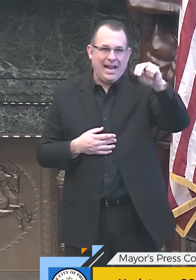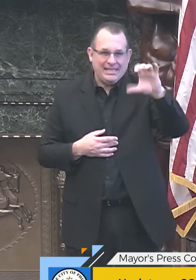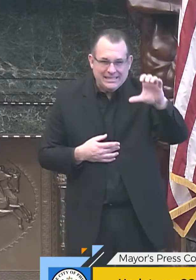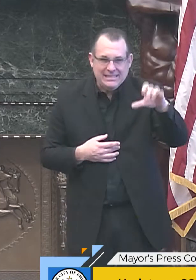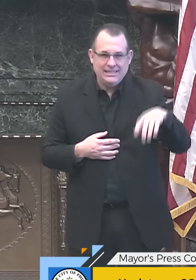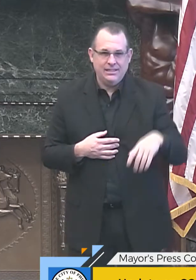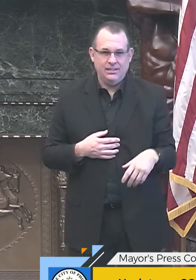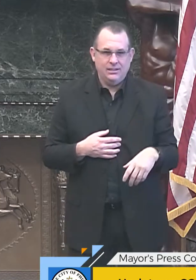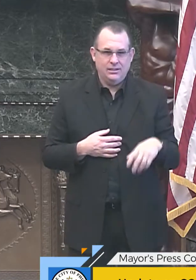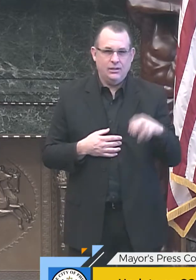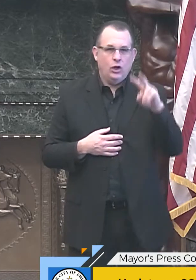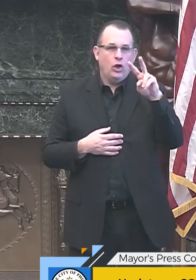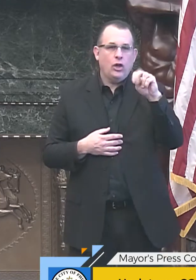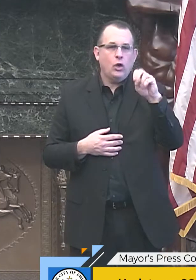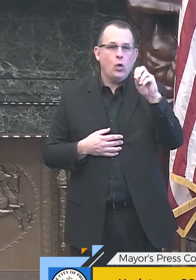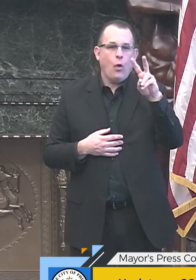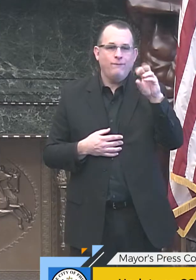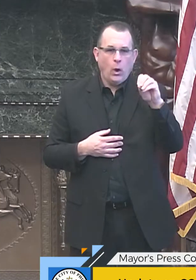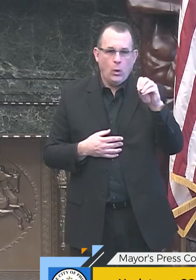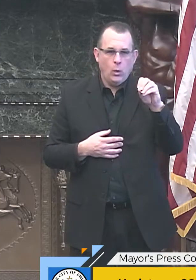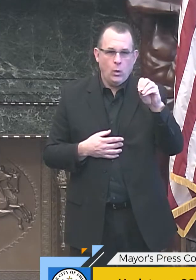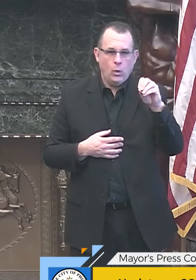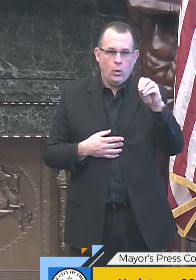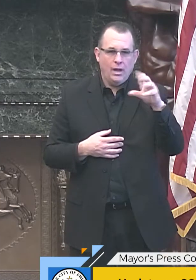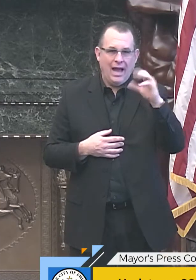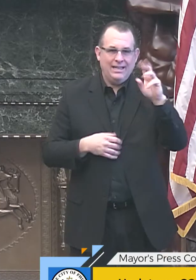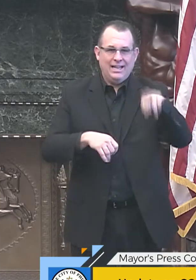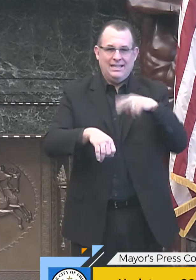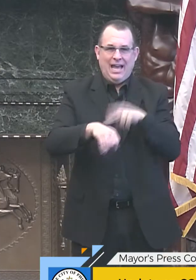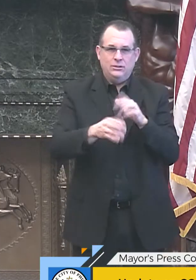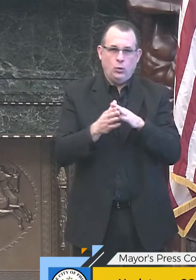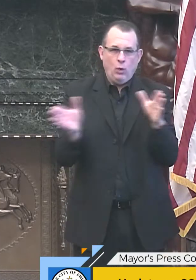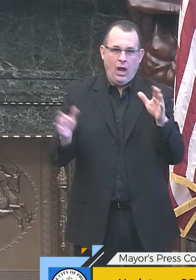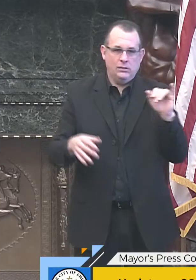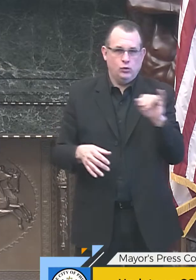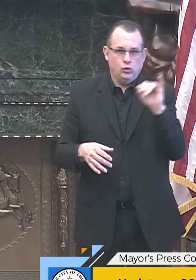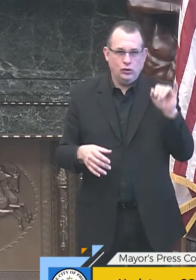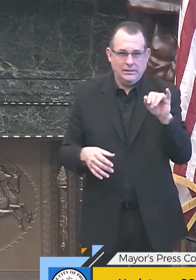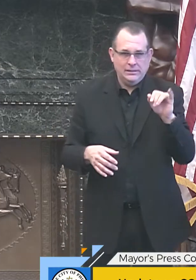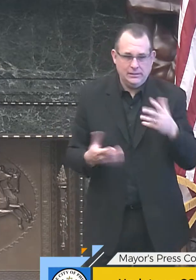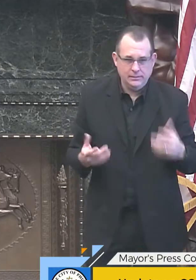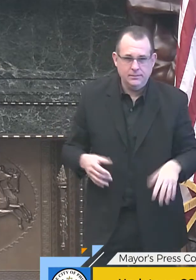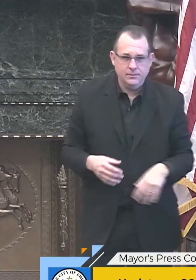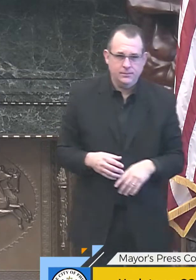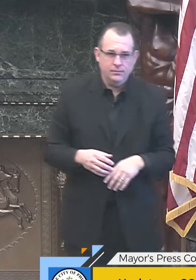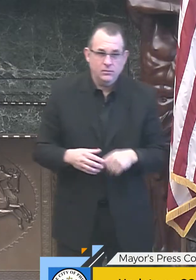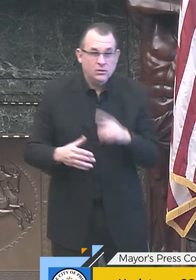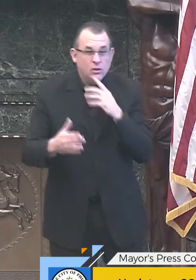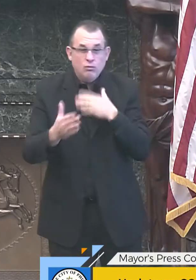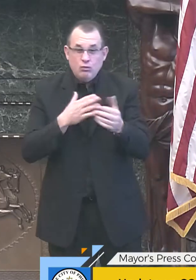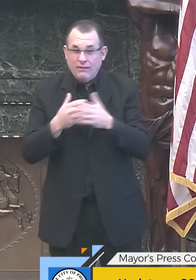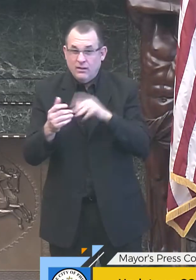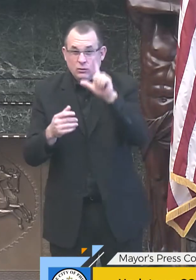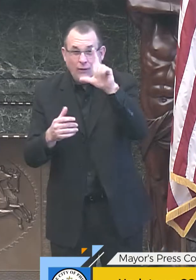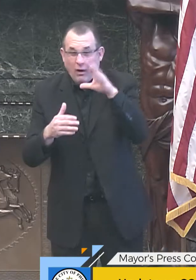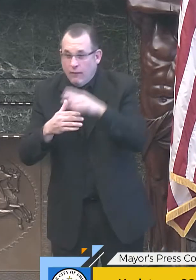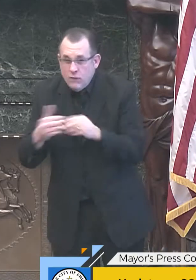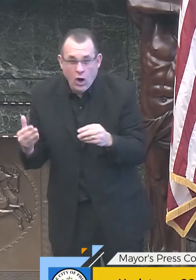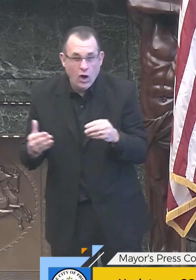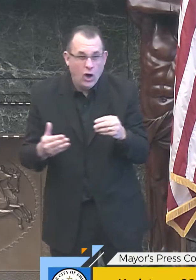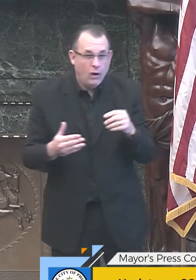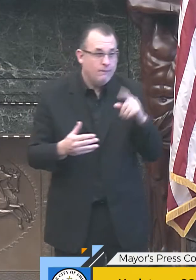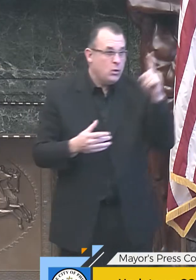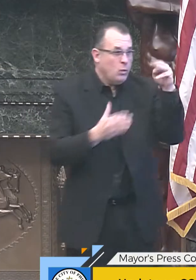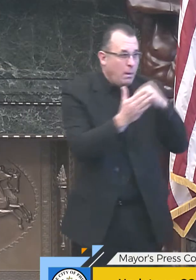contributed to this effort, whether it was $25 or $1 million, thank you sincerely. These funds will go to